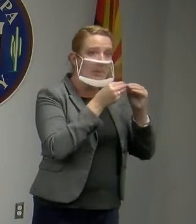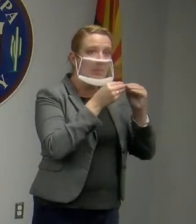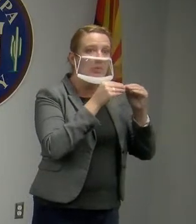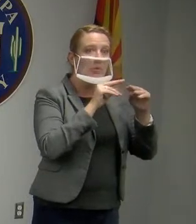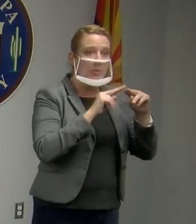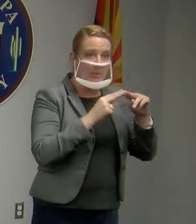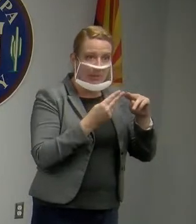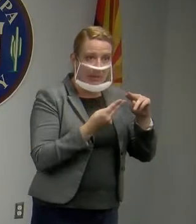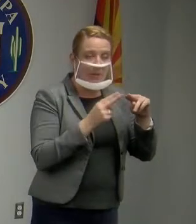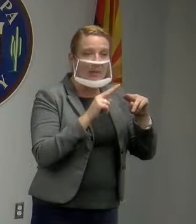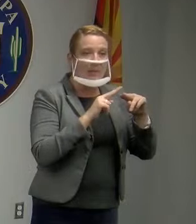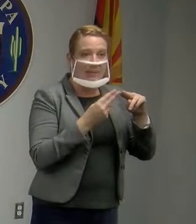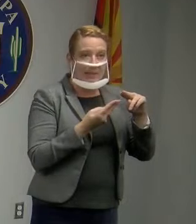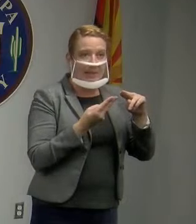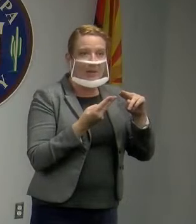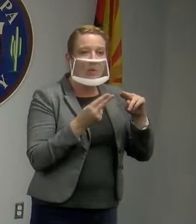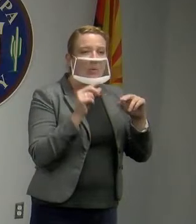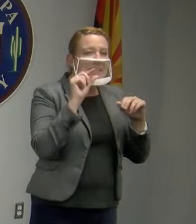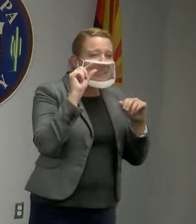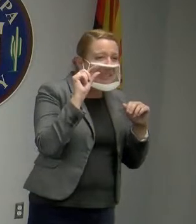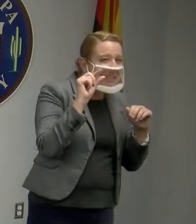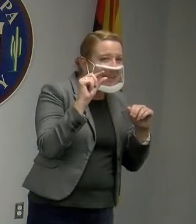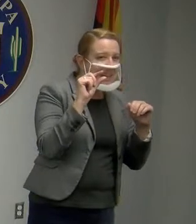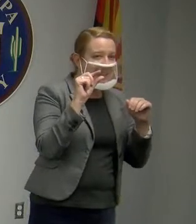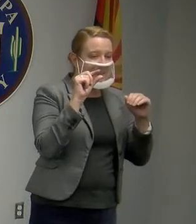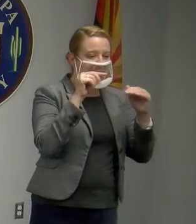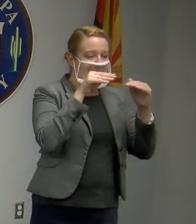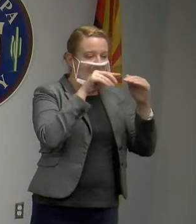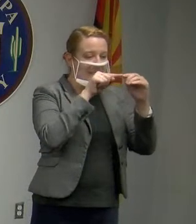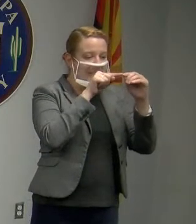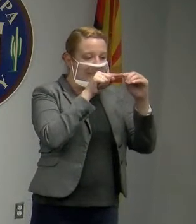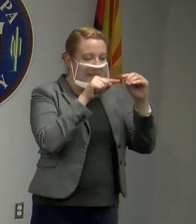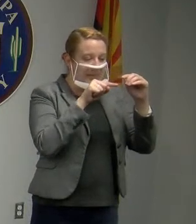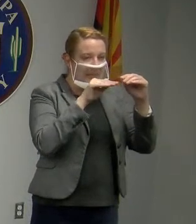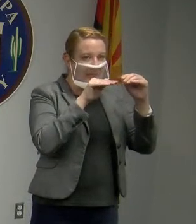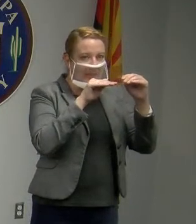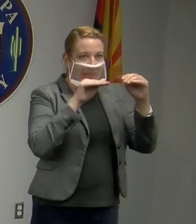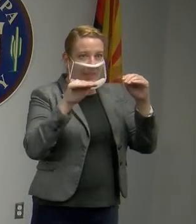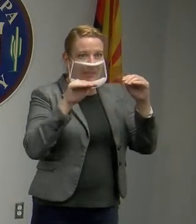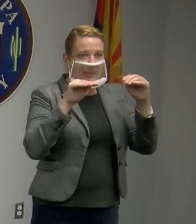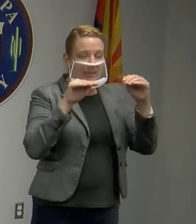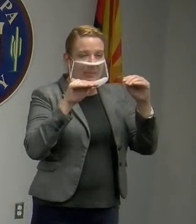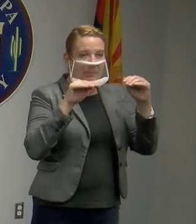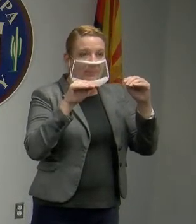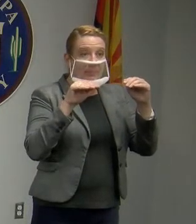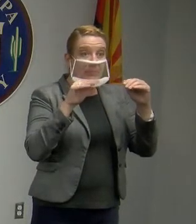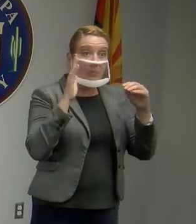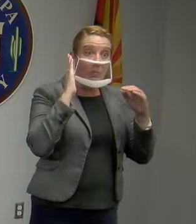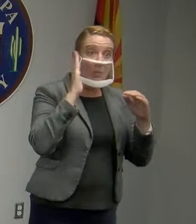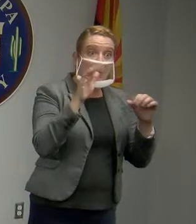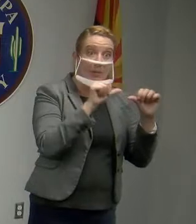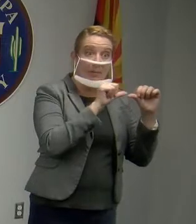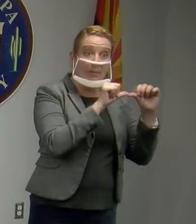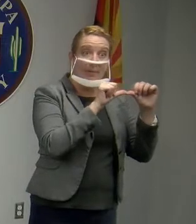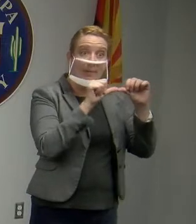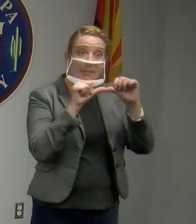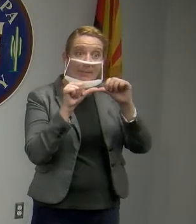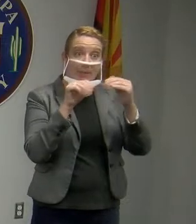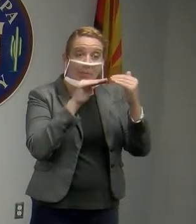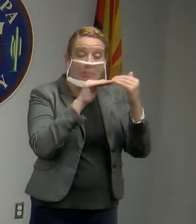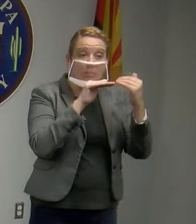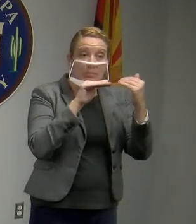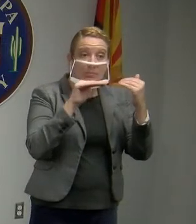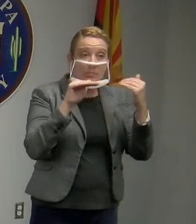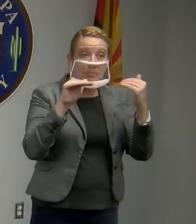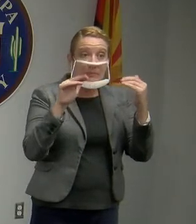what's referred to as a slight flattening of the curve. What we don't know for sure is how prolonged that flattening will be. We